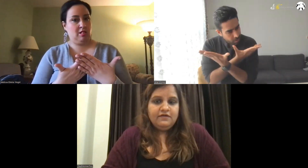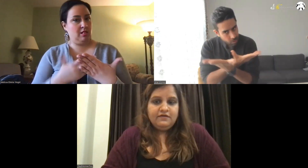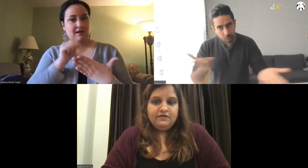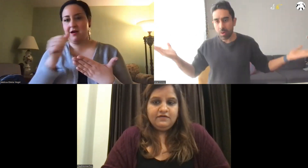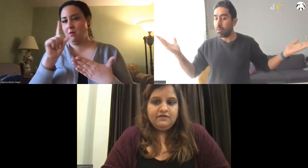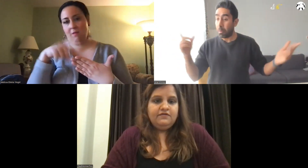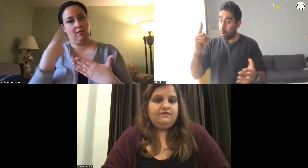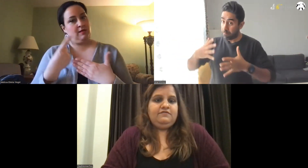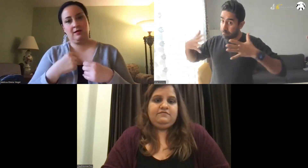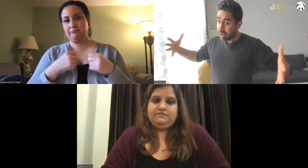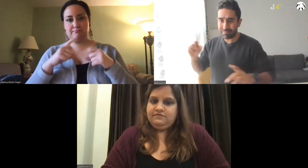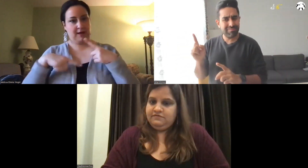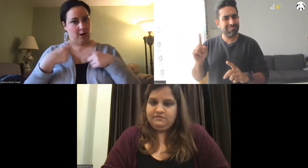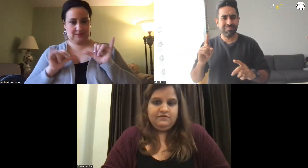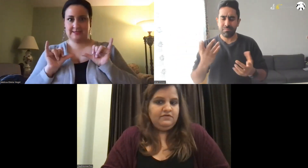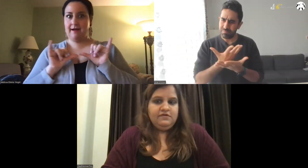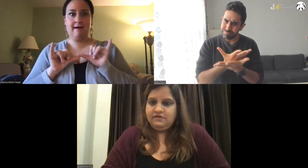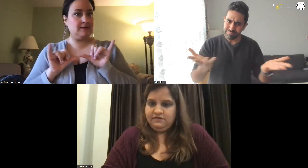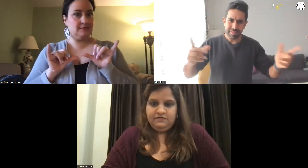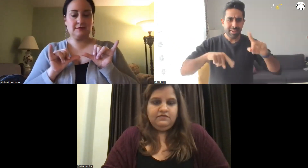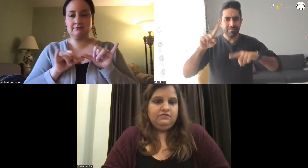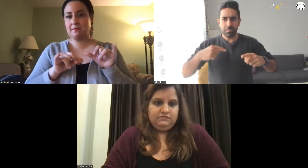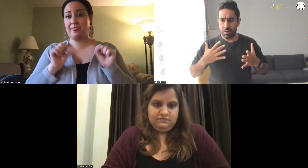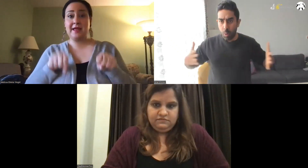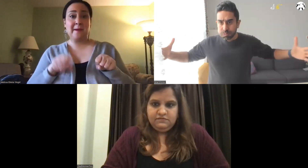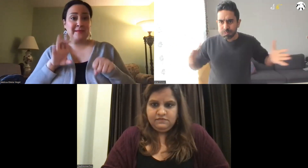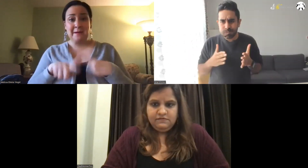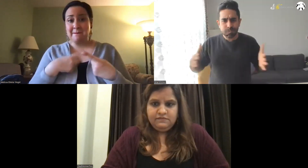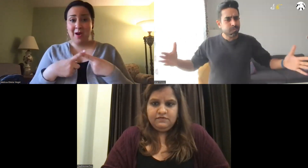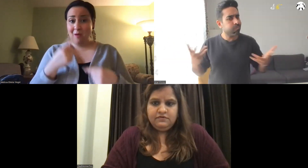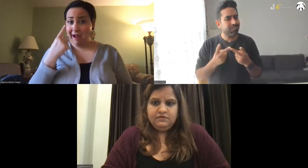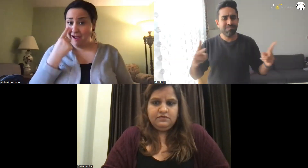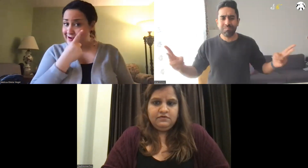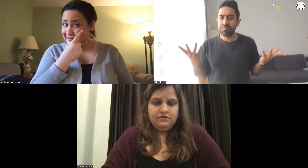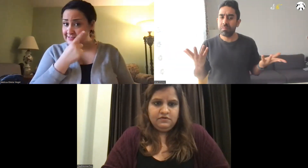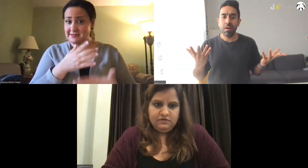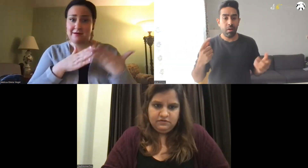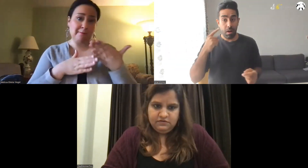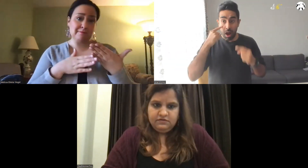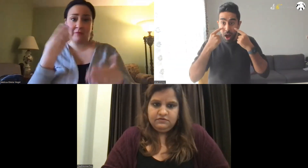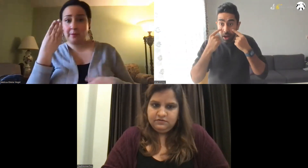No, that's not how it is. Body positivity as a movement, it's open for all people, irrespective of the